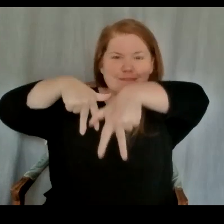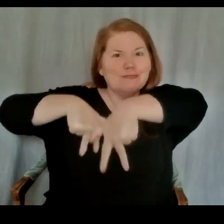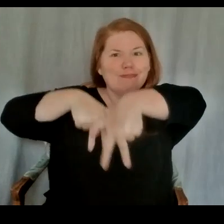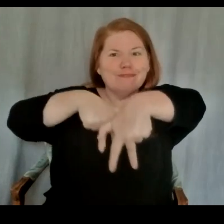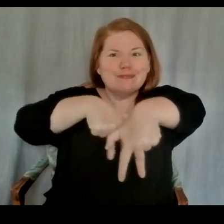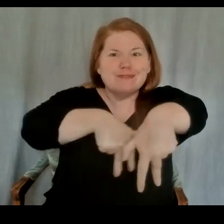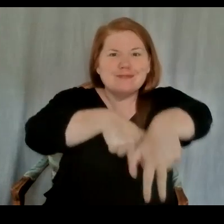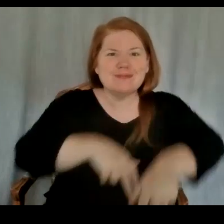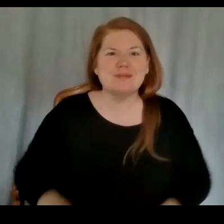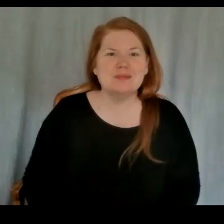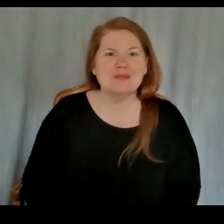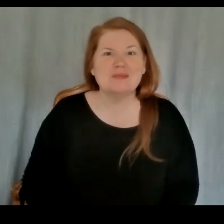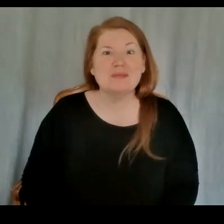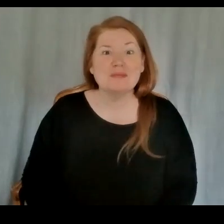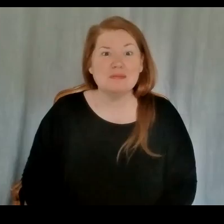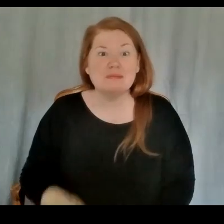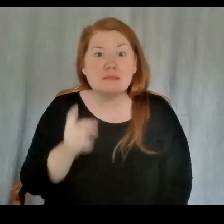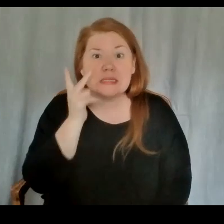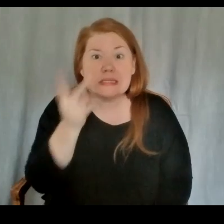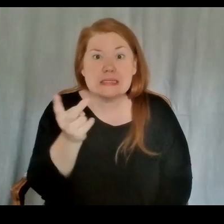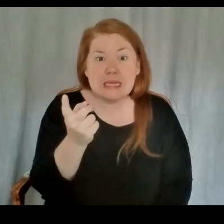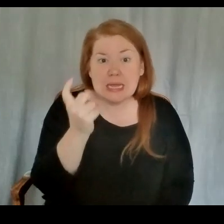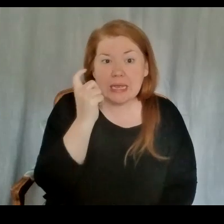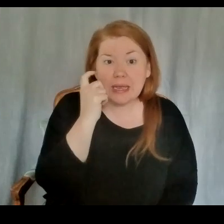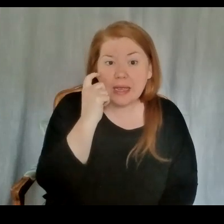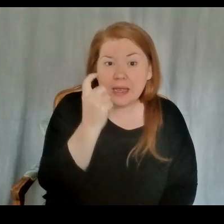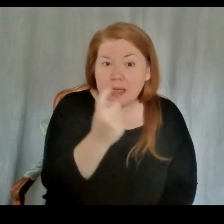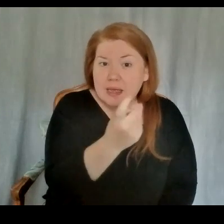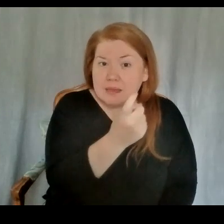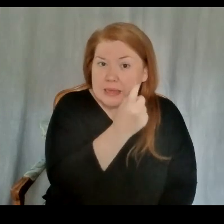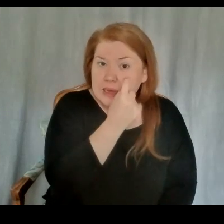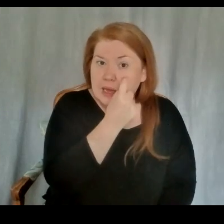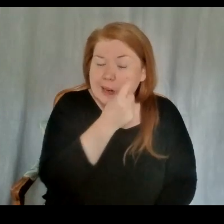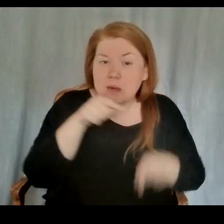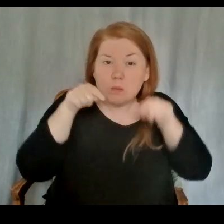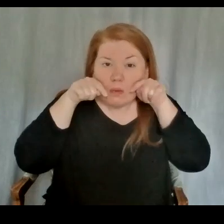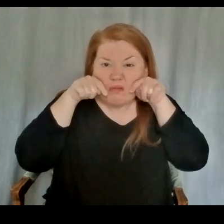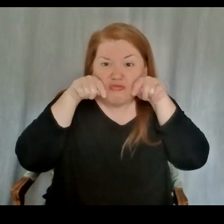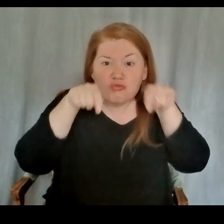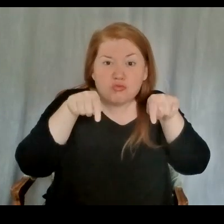Near the ladybug's eyes are 2 antennae,